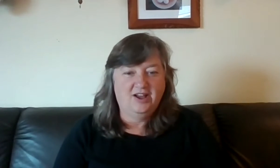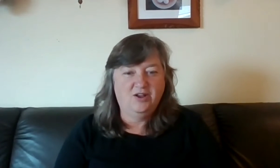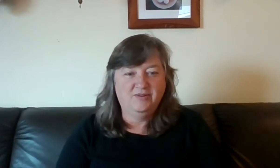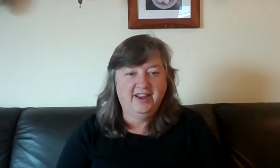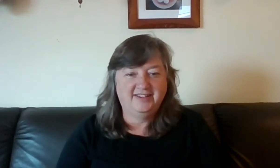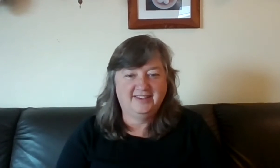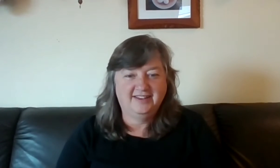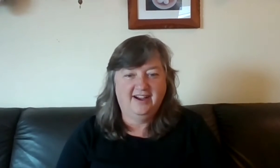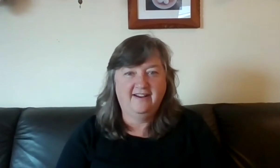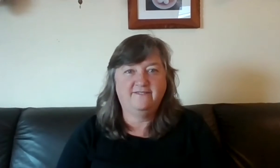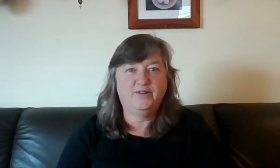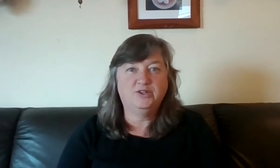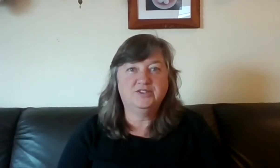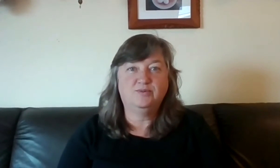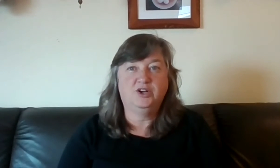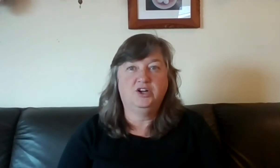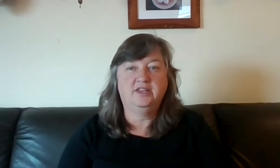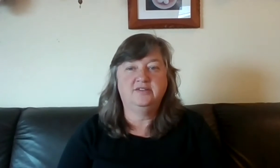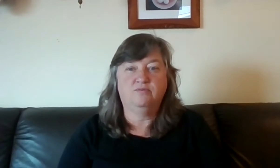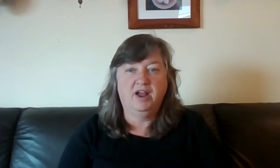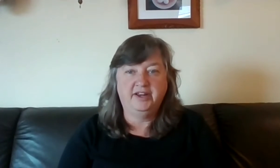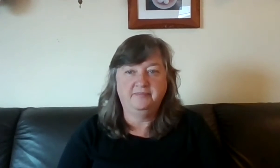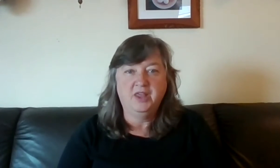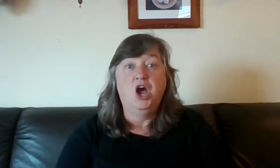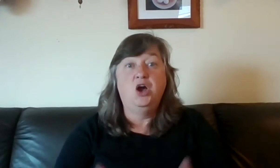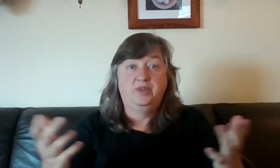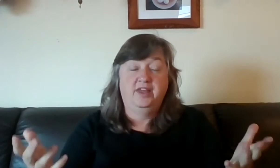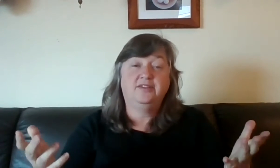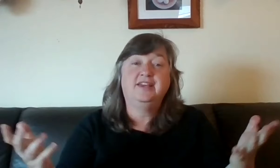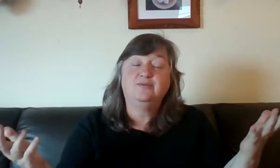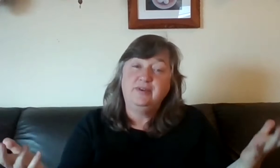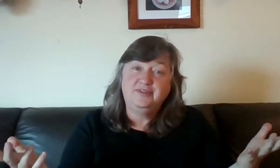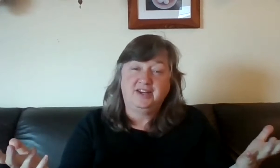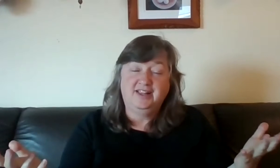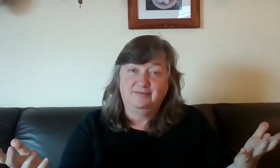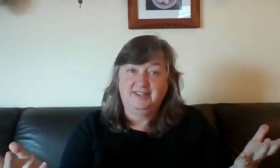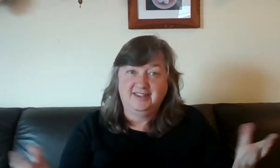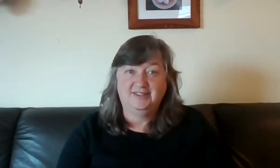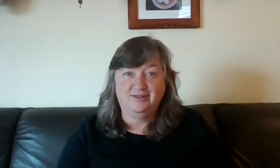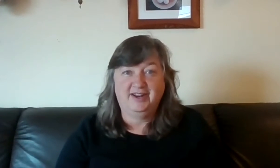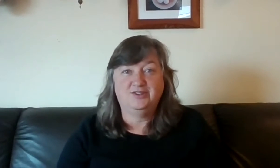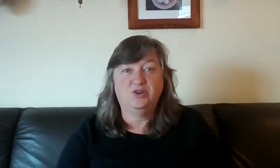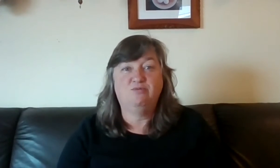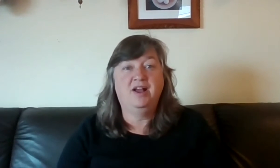All right, our first word is run. Oh, the other thing is we've done a lot of these signs already. So